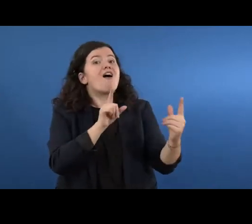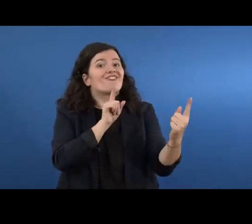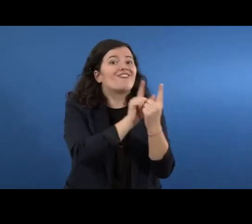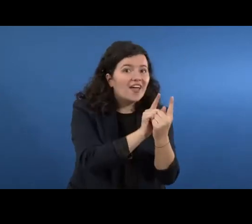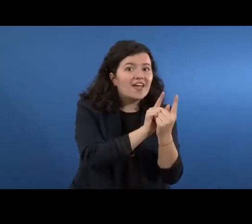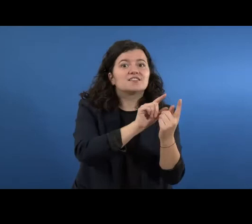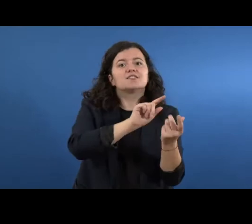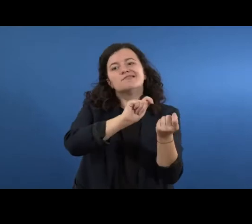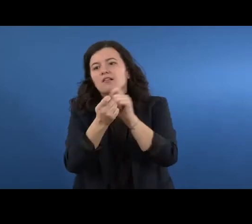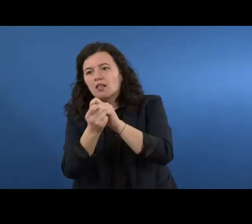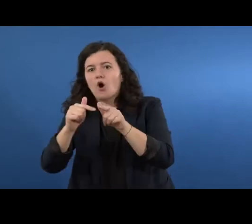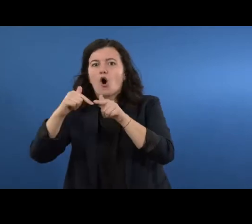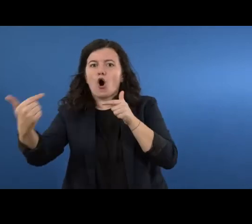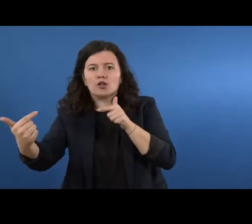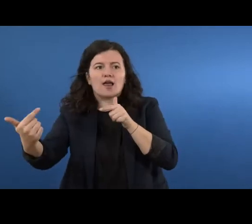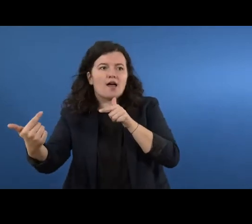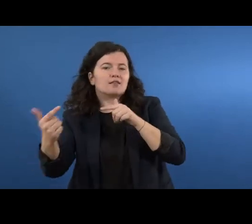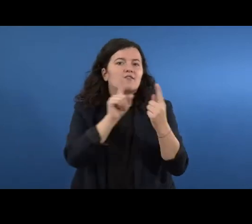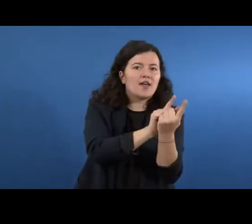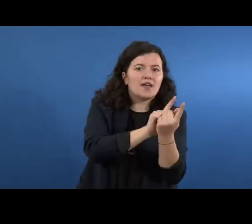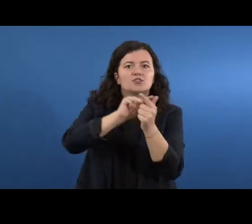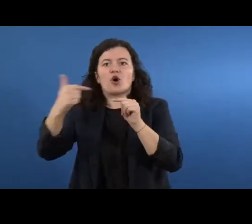specifically virtual learning environments,